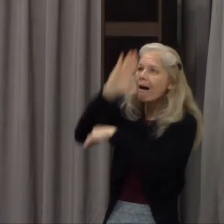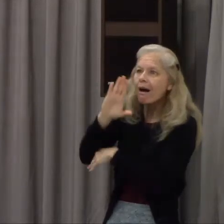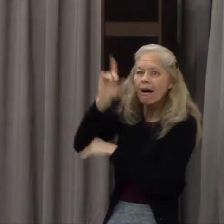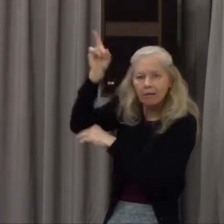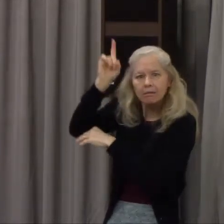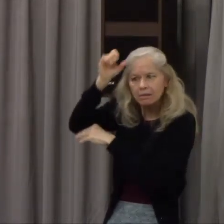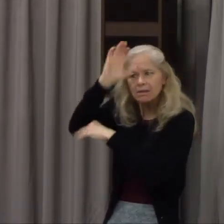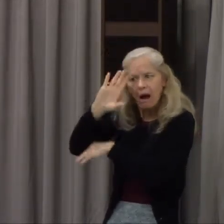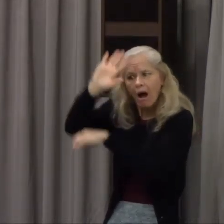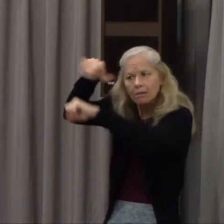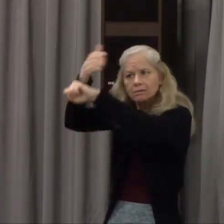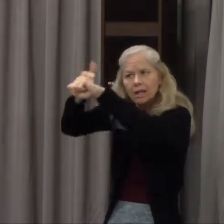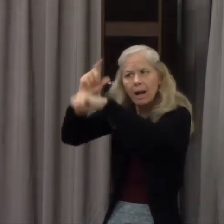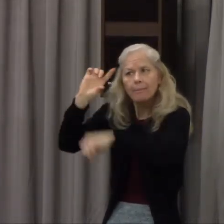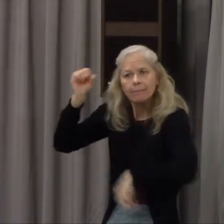that doeth evil.